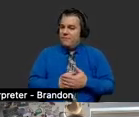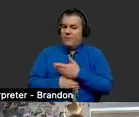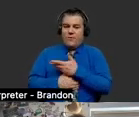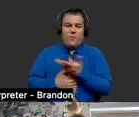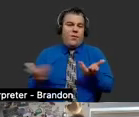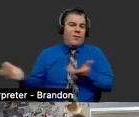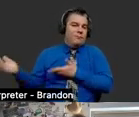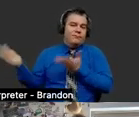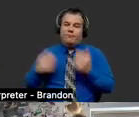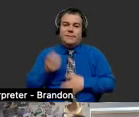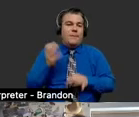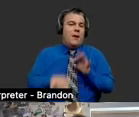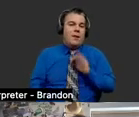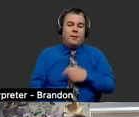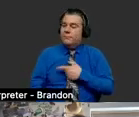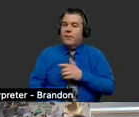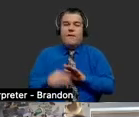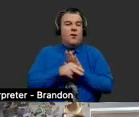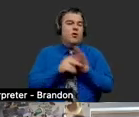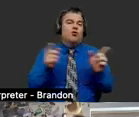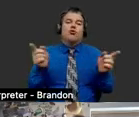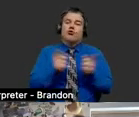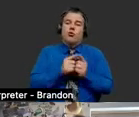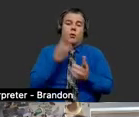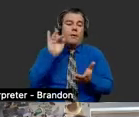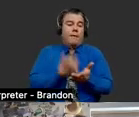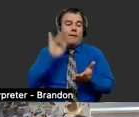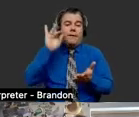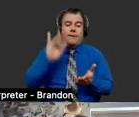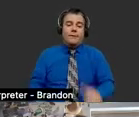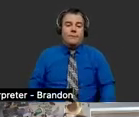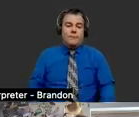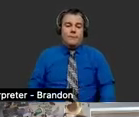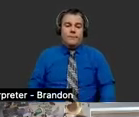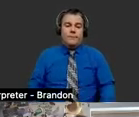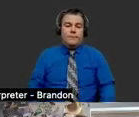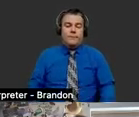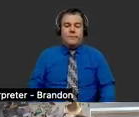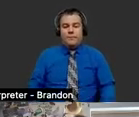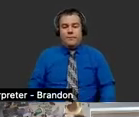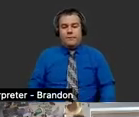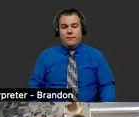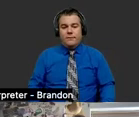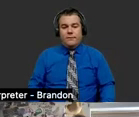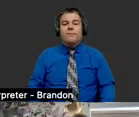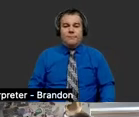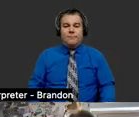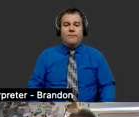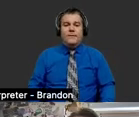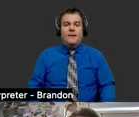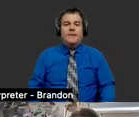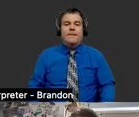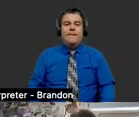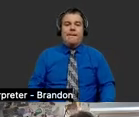so simple. And these videos are very short. You just click on them. Let me see. There we go. Click on watch. That